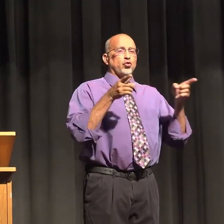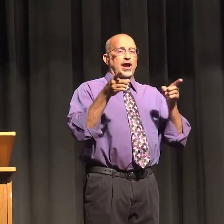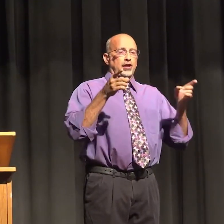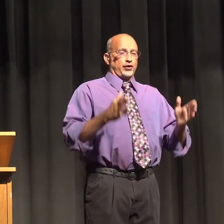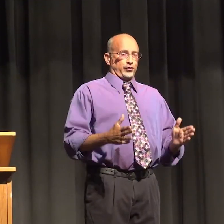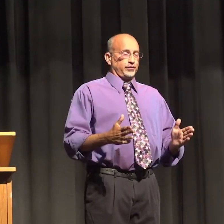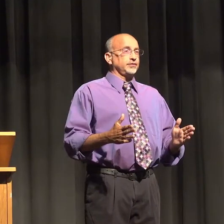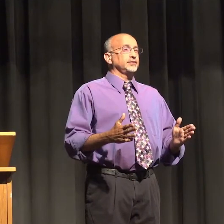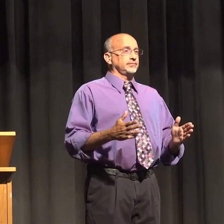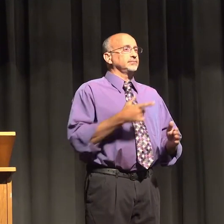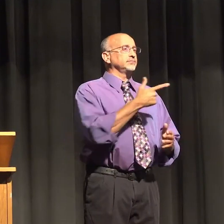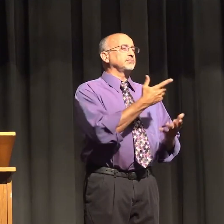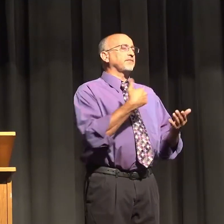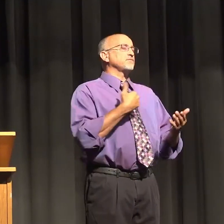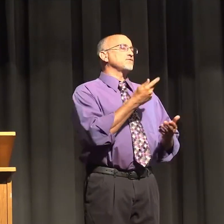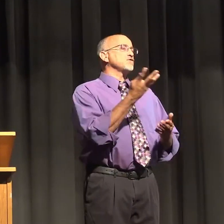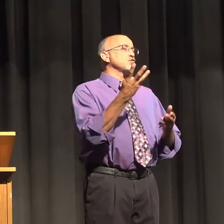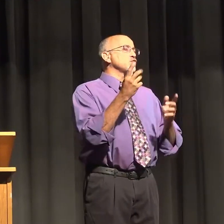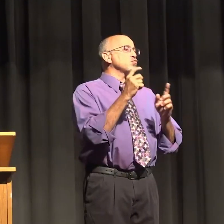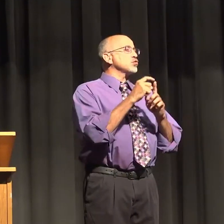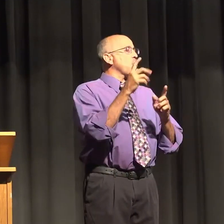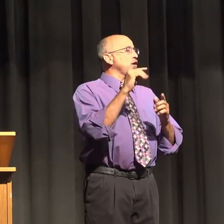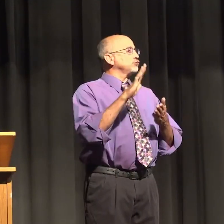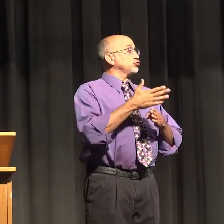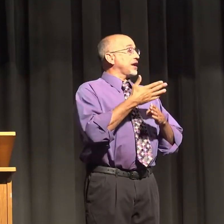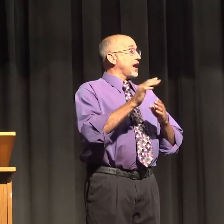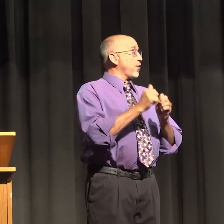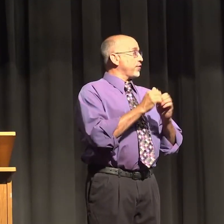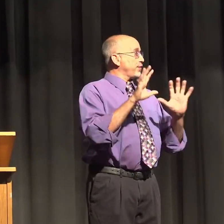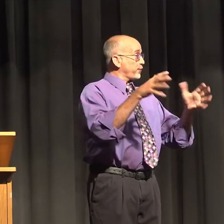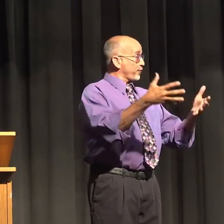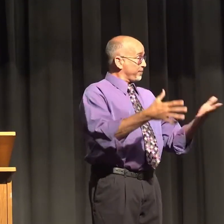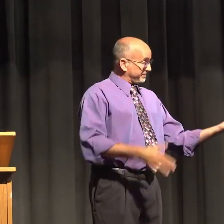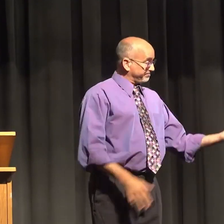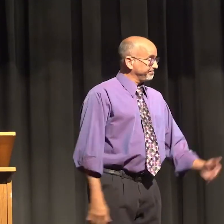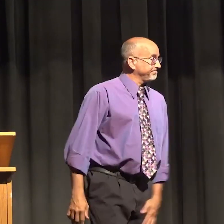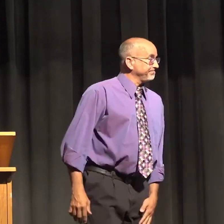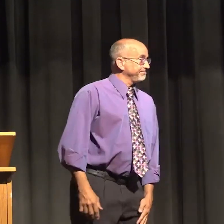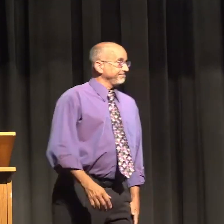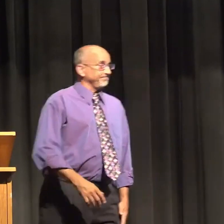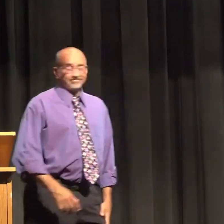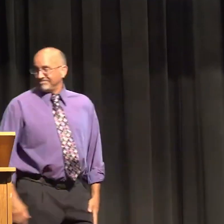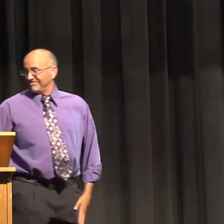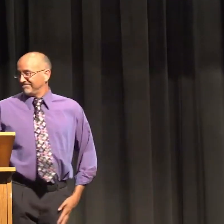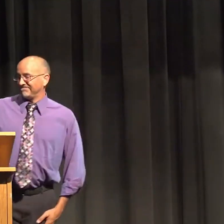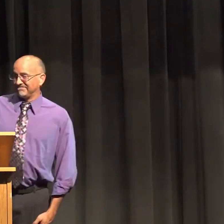Charlotte Jones, who is our director here at Oregon School for the Deaf, who has a few words to share with the group. Thank you,